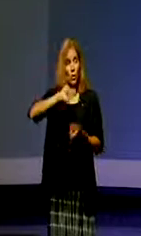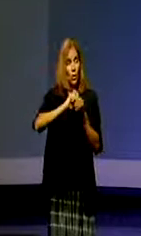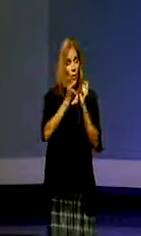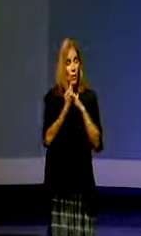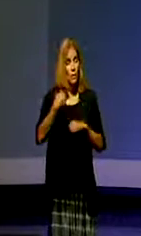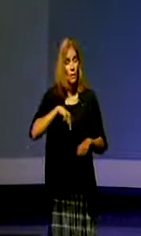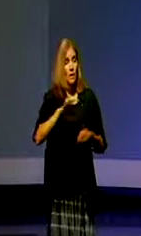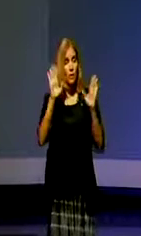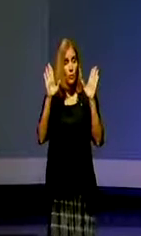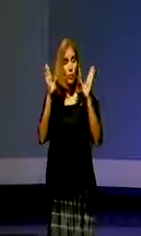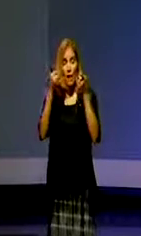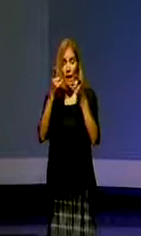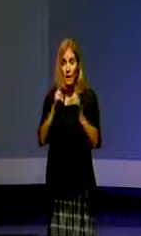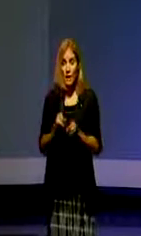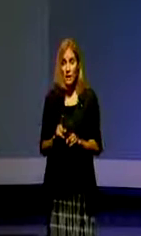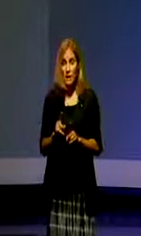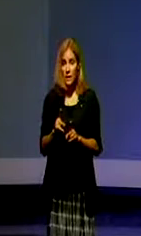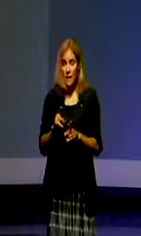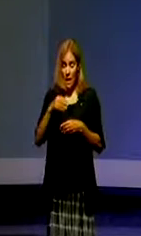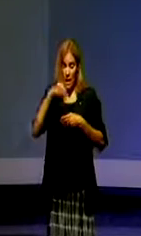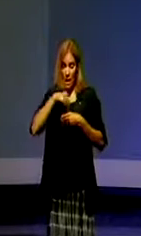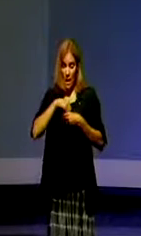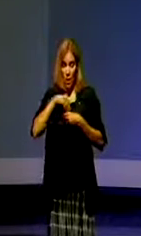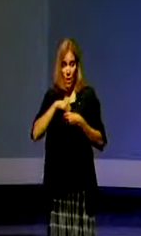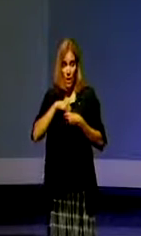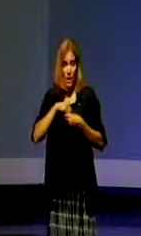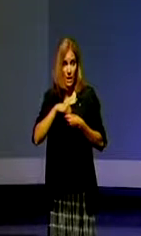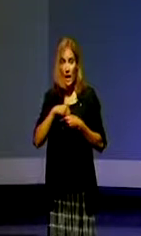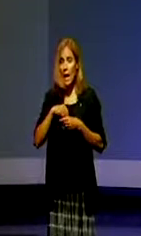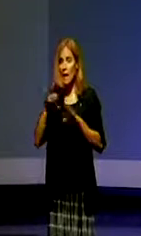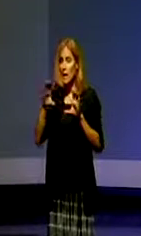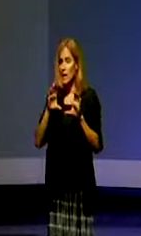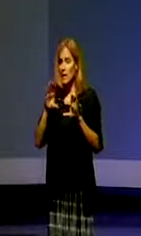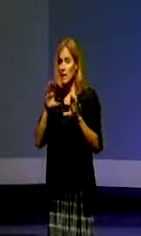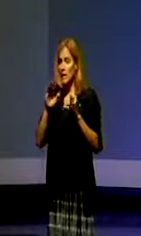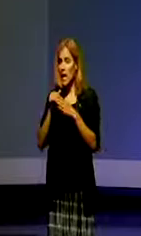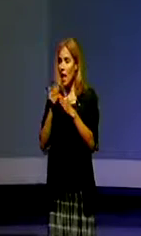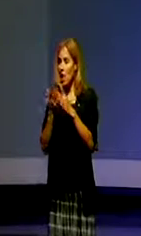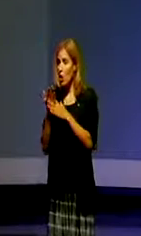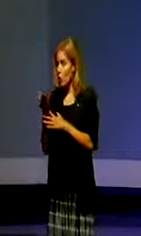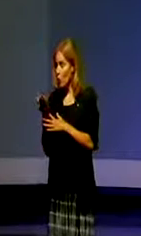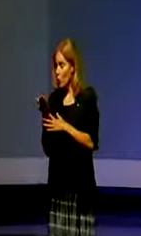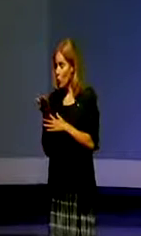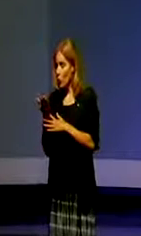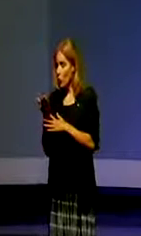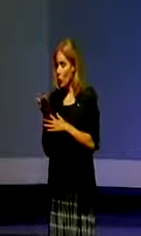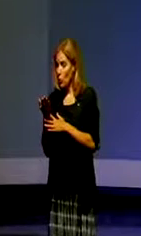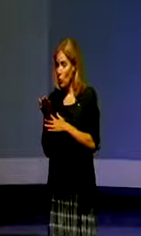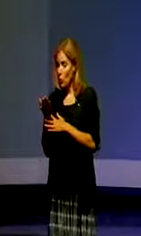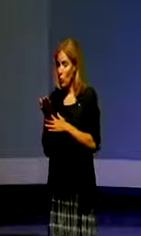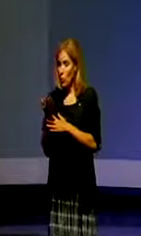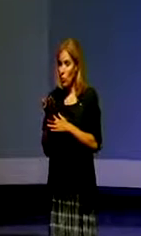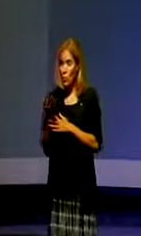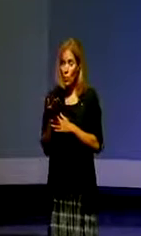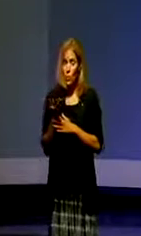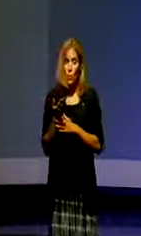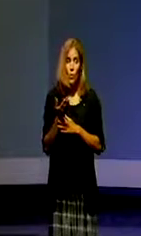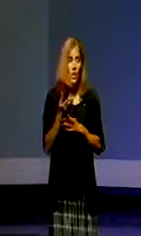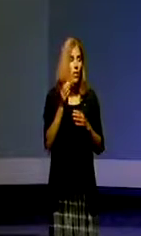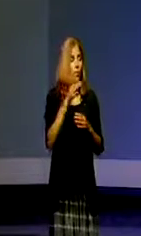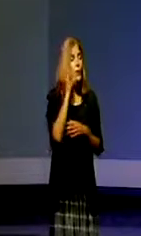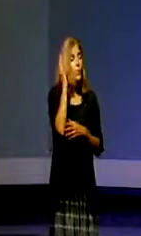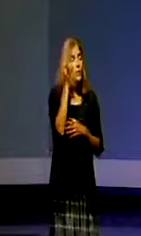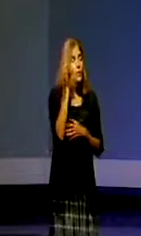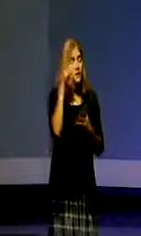us miraculously and inwardly. And He does that through, as well as other means, the preaching,